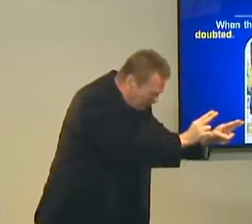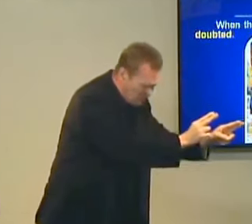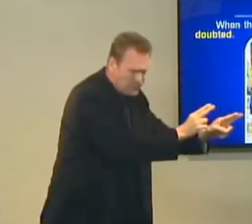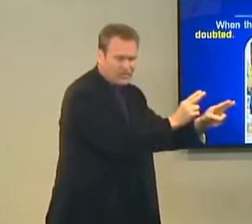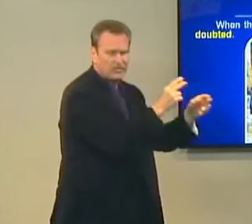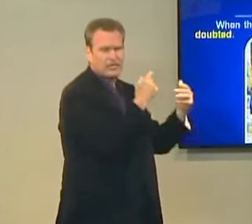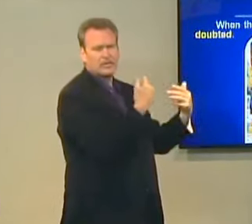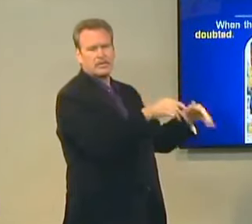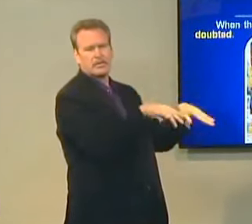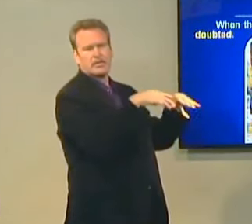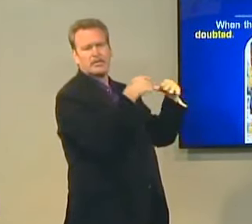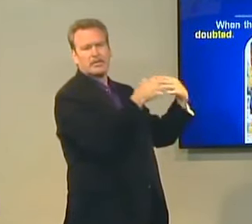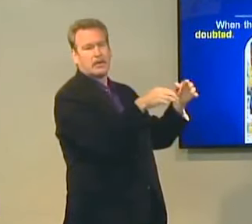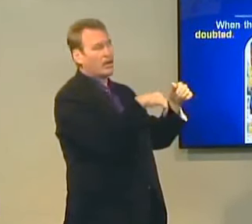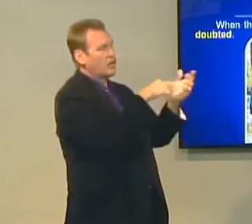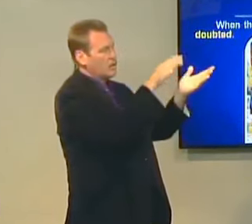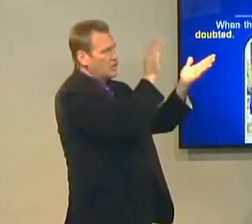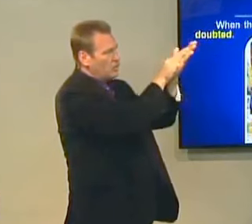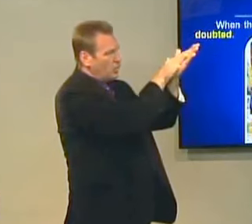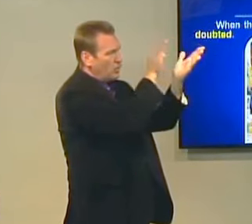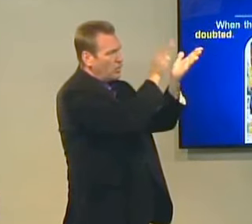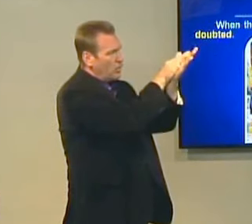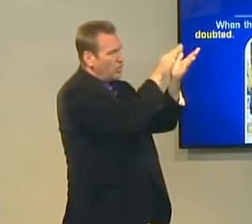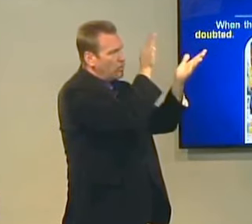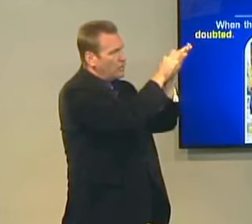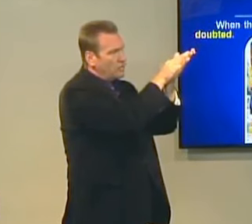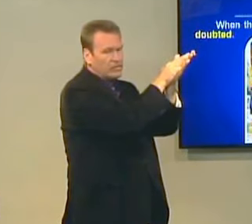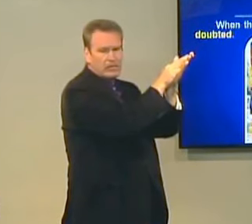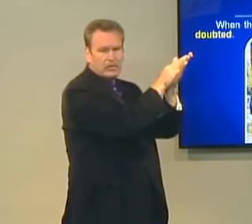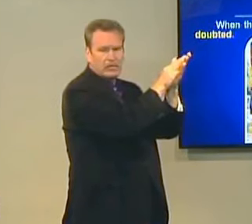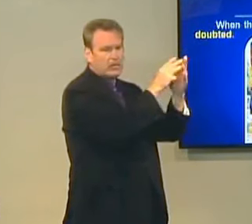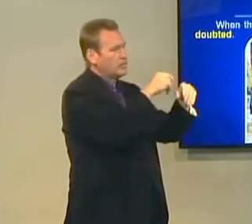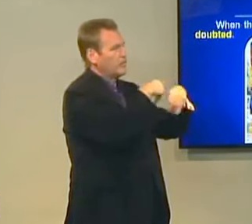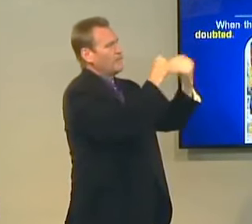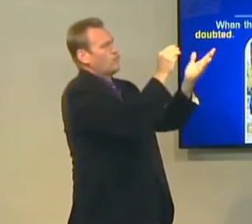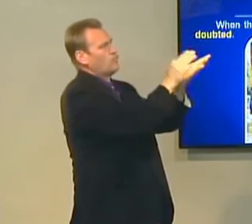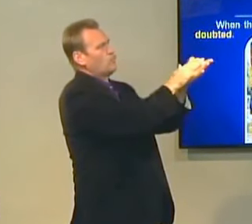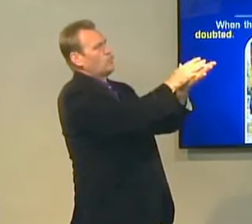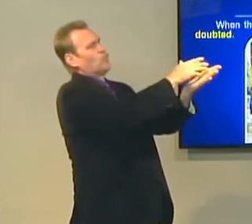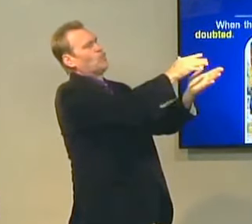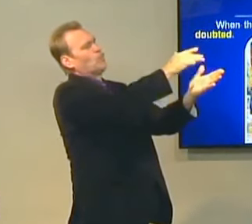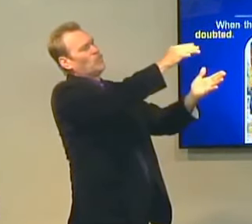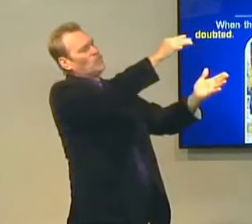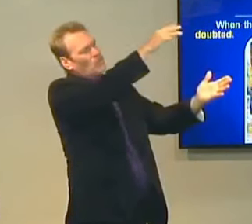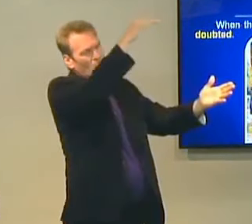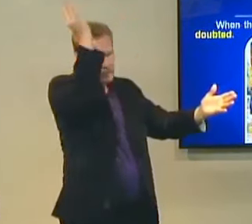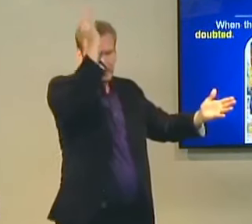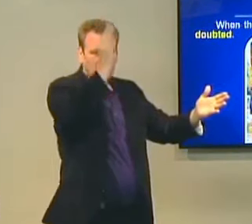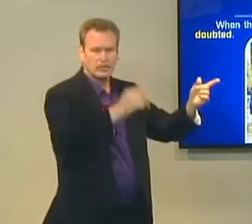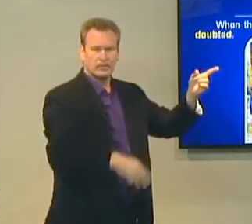They gave Him honor. They fell down and they praised Him. They gave Him glory.